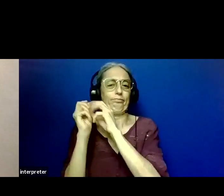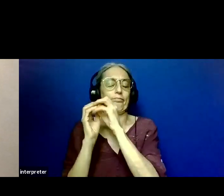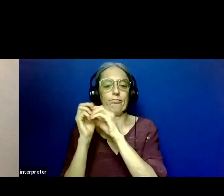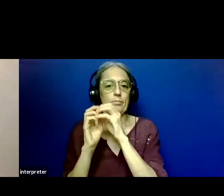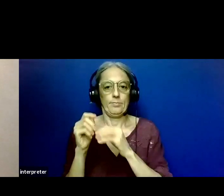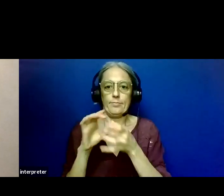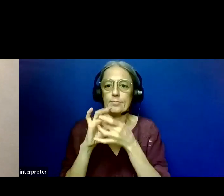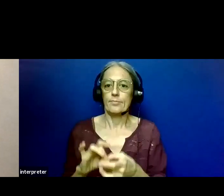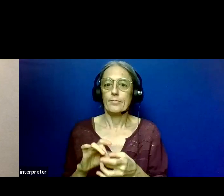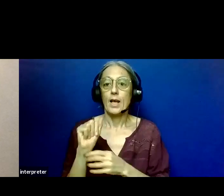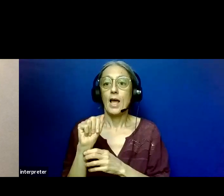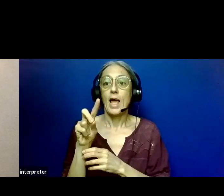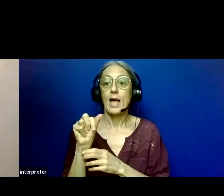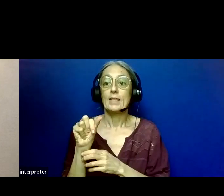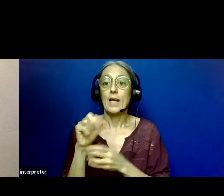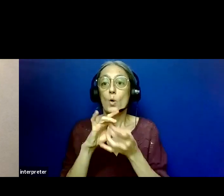ADA coordinator.